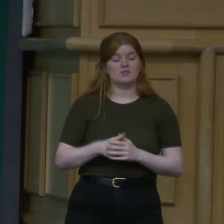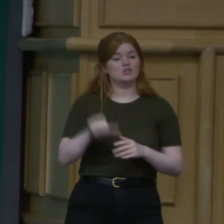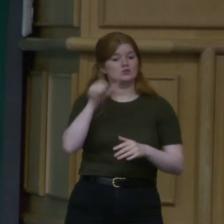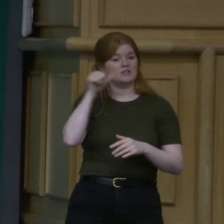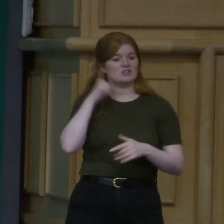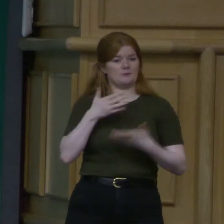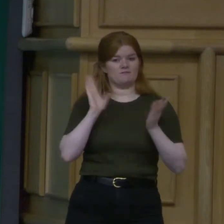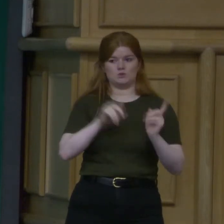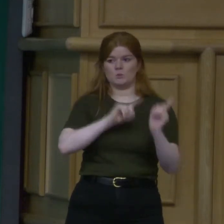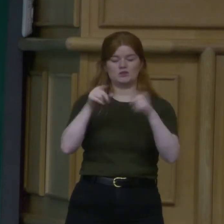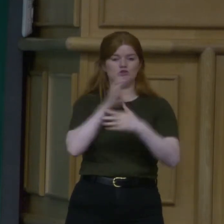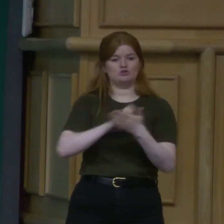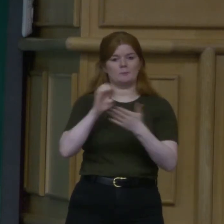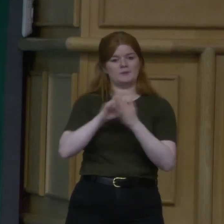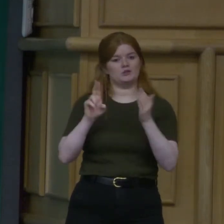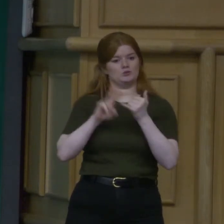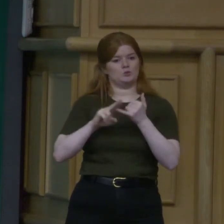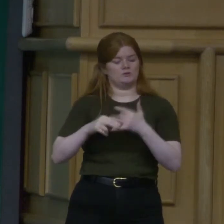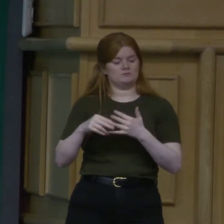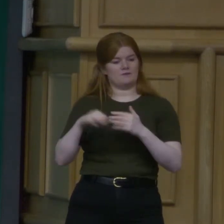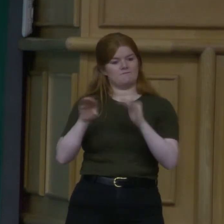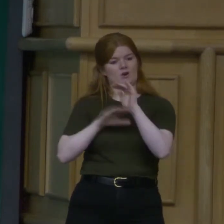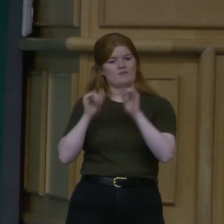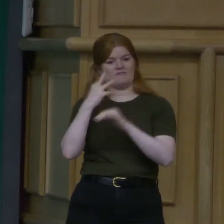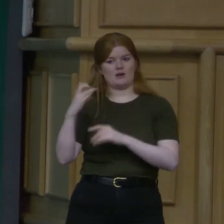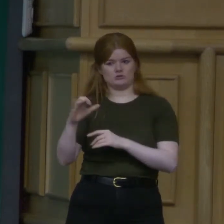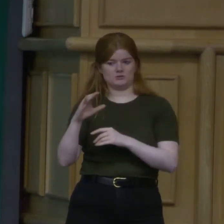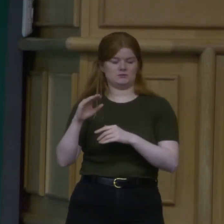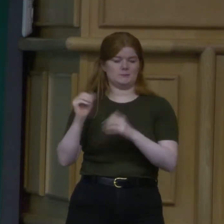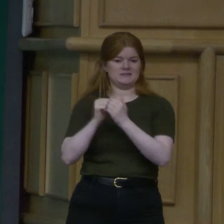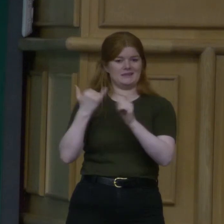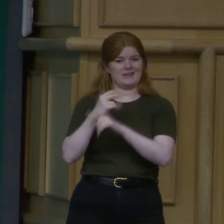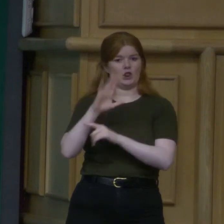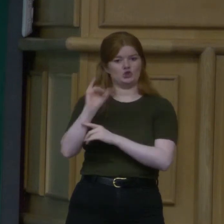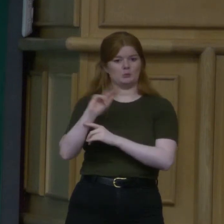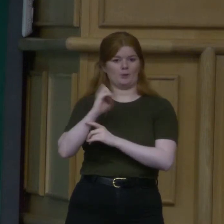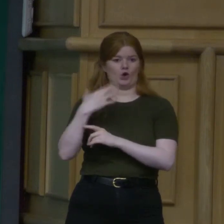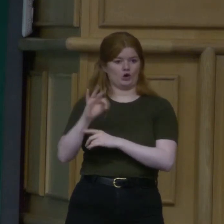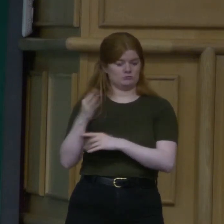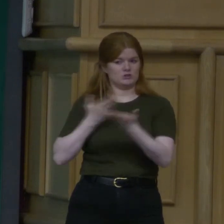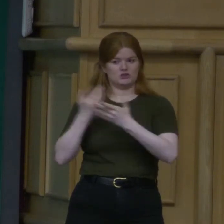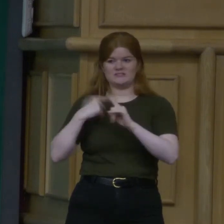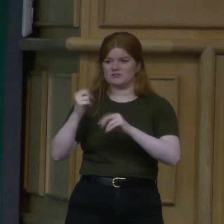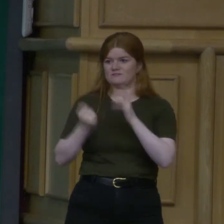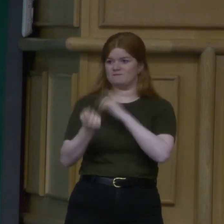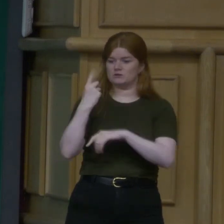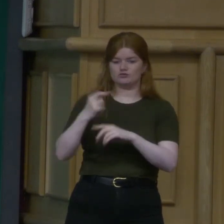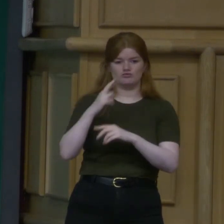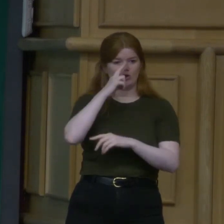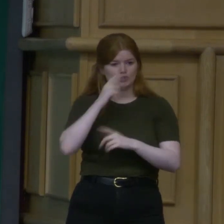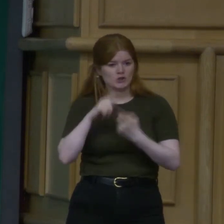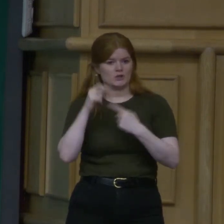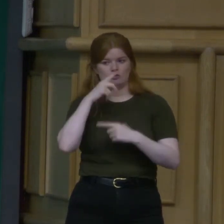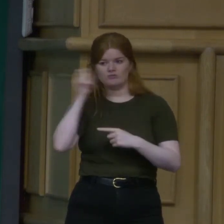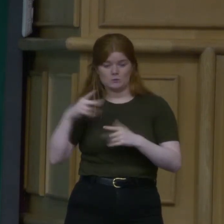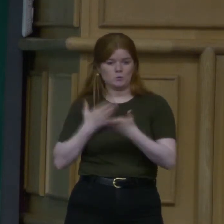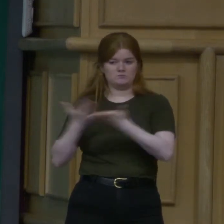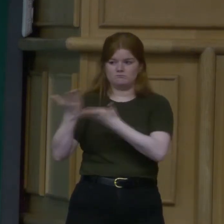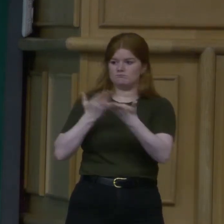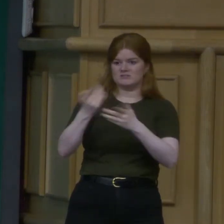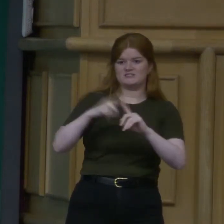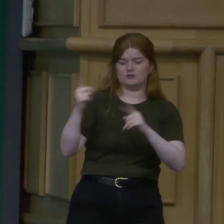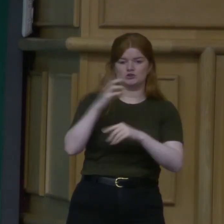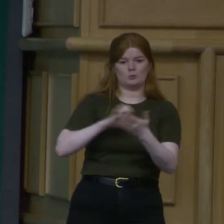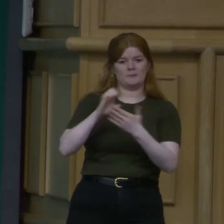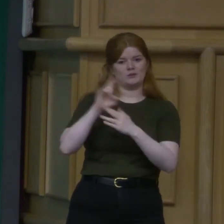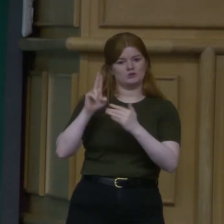Yesterday, I was at the European Union Foreign Affairs Council meeting in Luxembourg, discussing events in Russia and Ukraine with other European Union